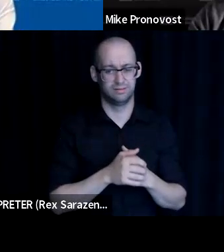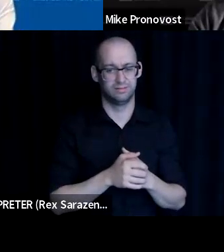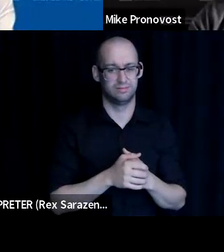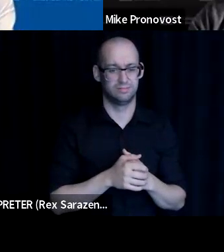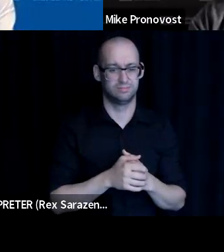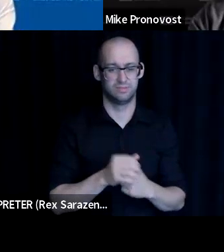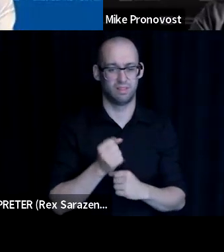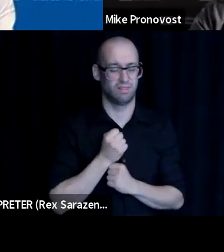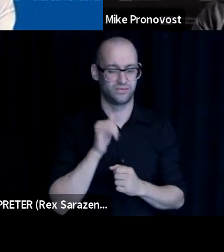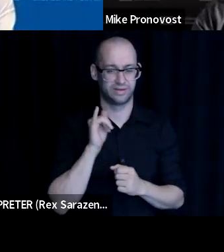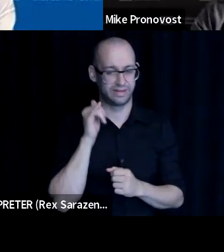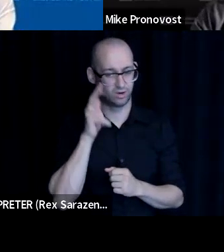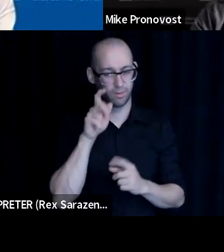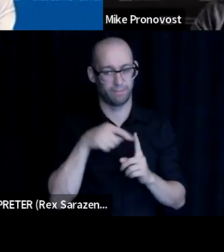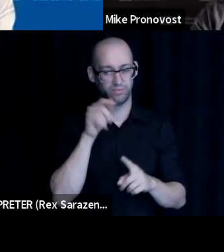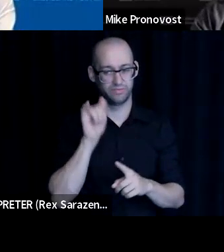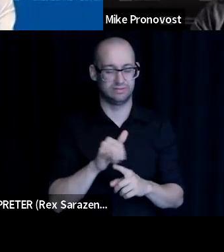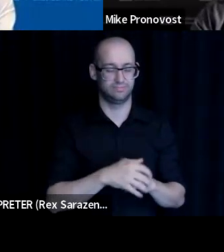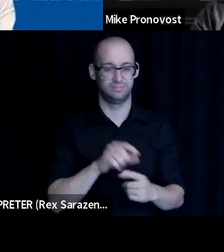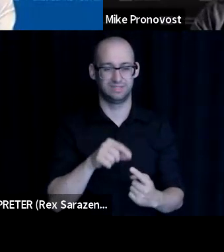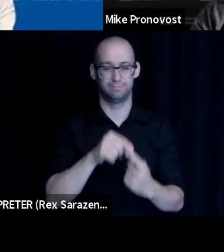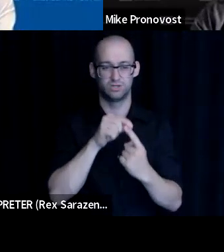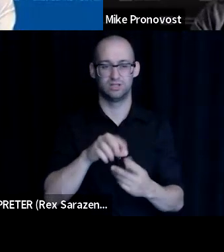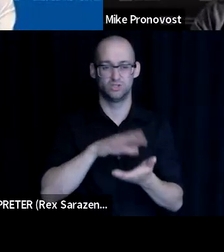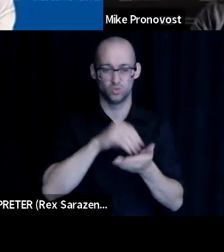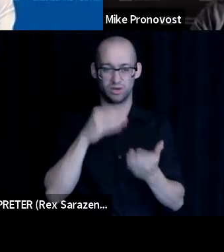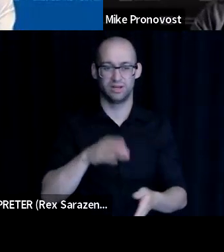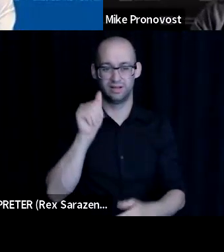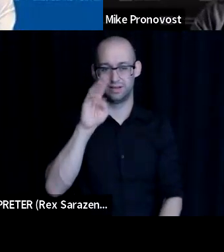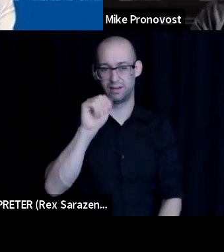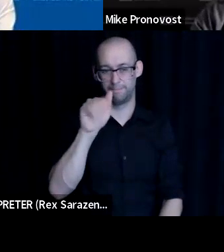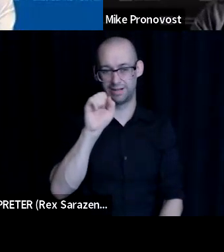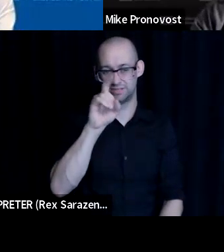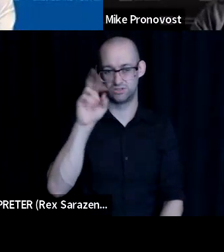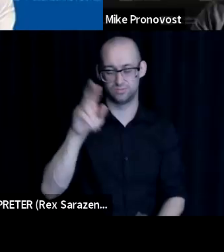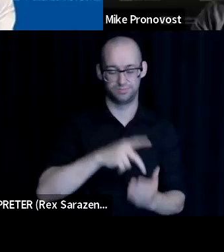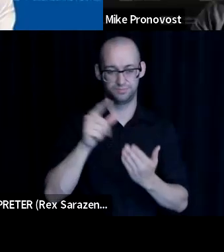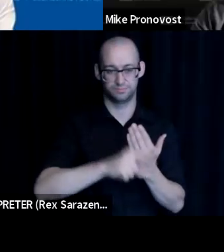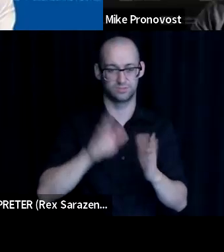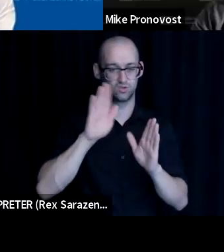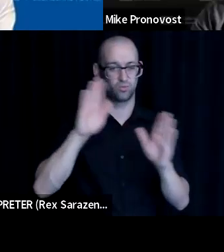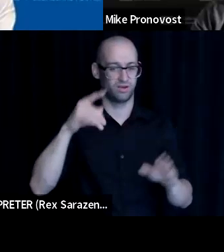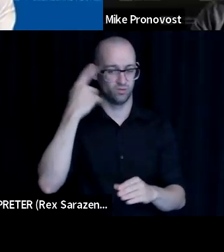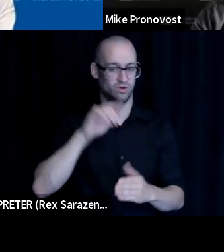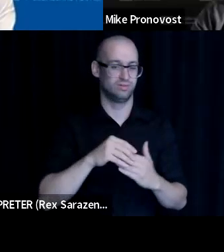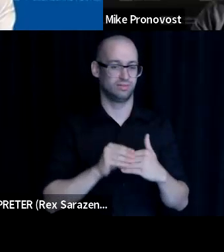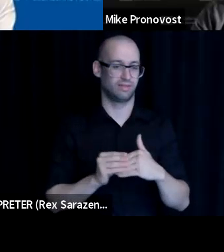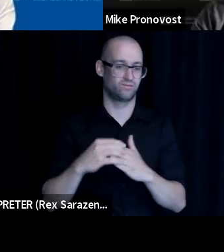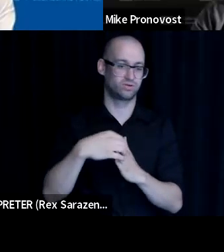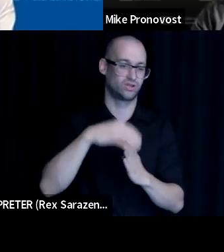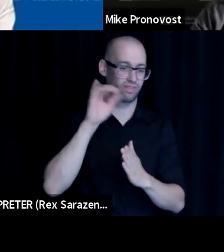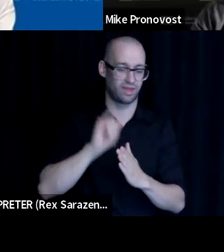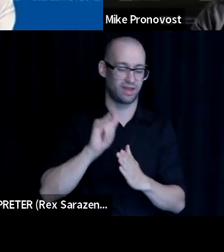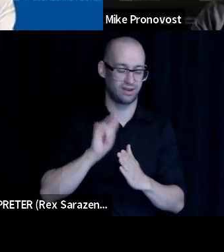Love to hear about that, especially the student ambassador program. I think it's great to really leverage those amongst us